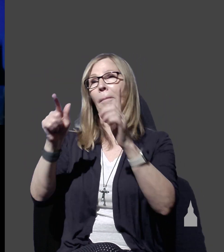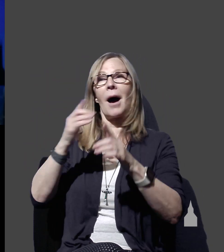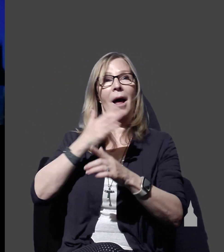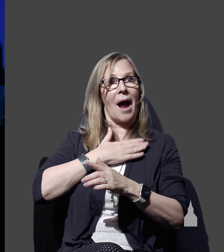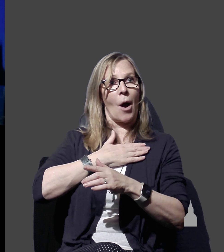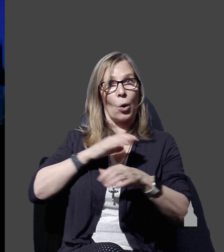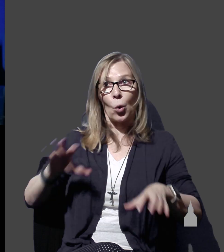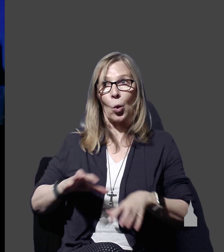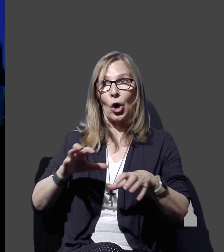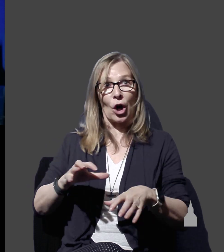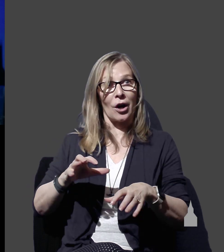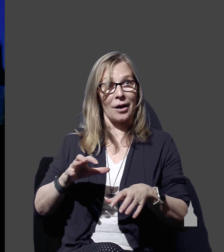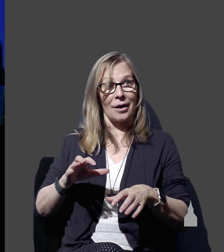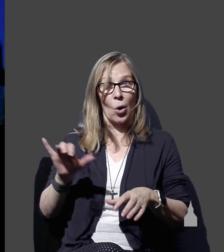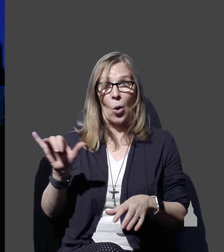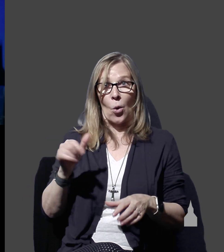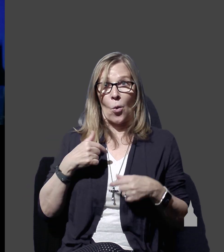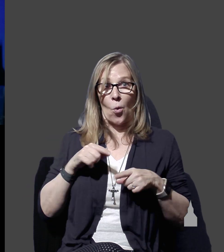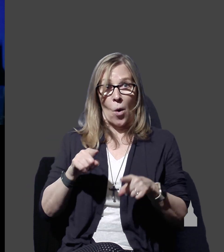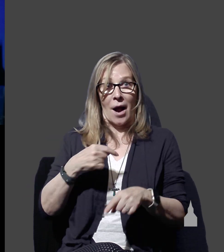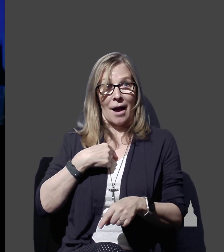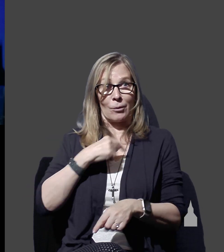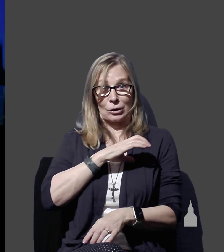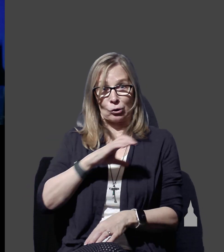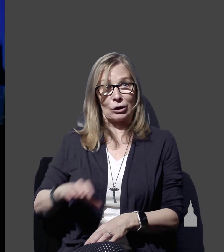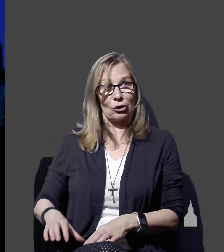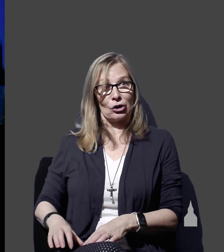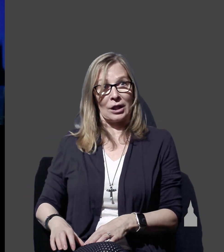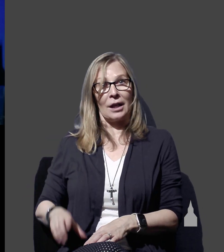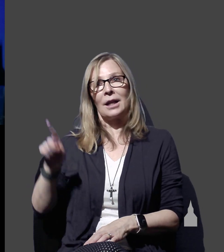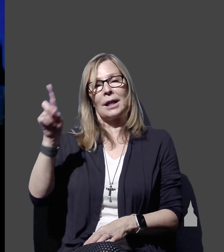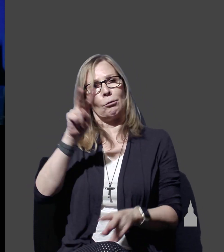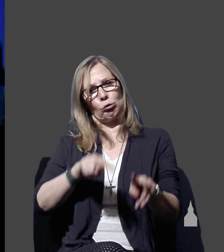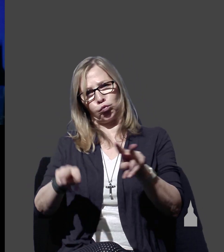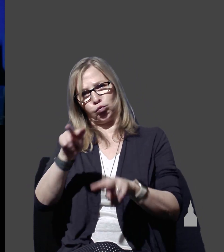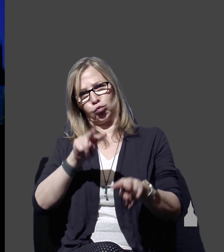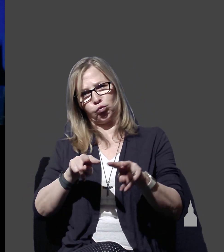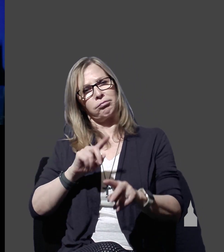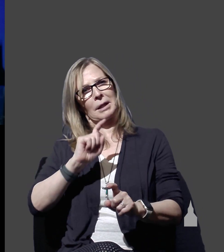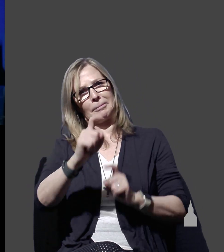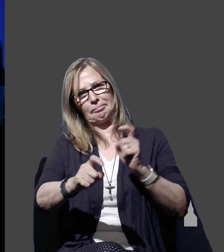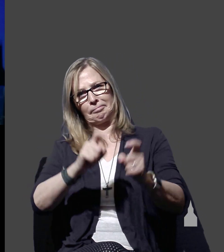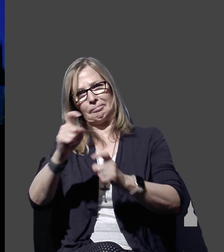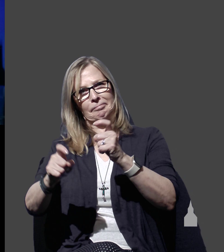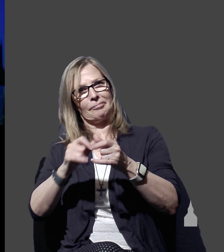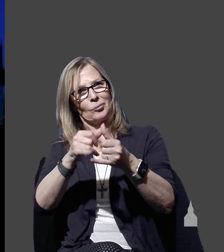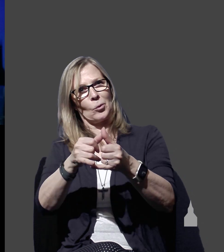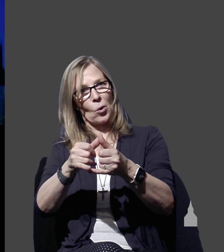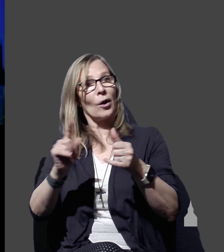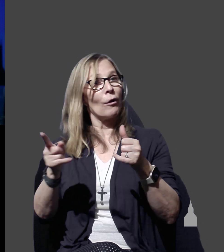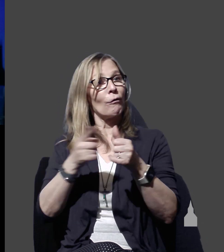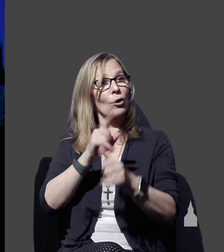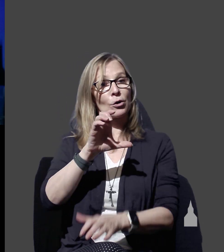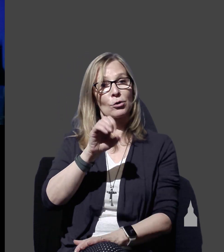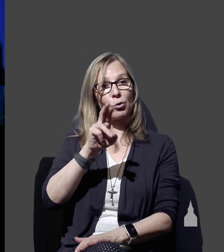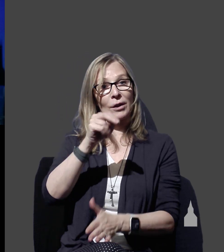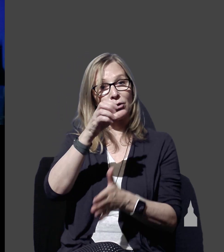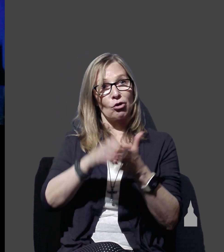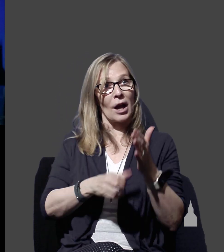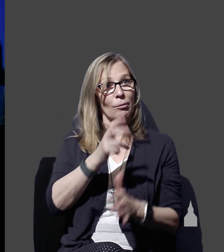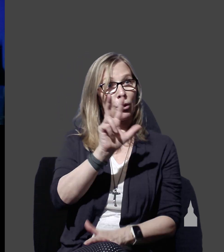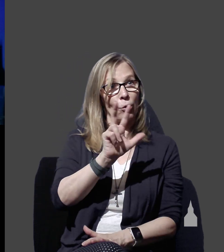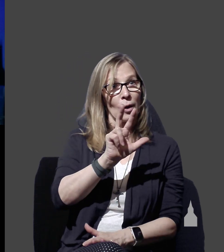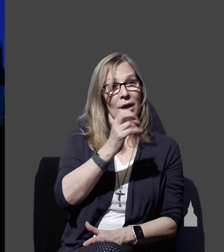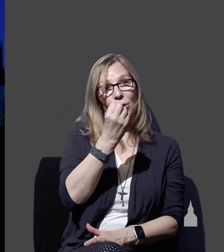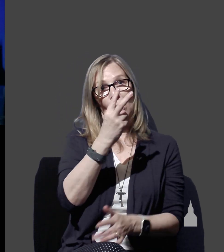as Christians, God will evaluate, and for the good works, we will get rewards. For example, in 1 Corinthians 3, 12 to 15,